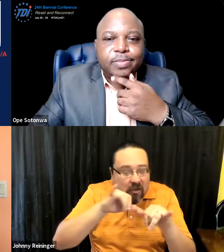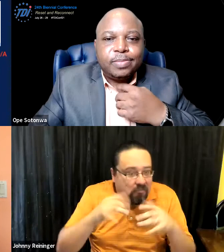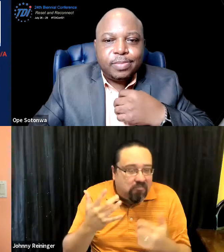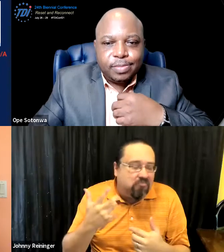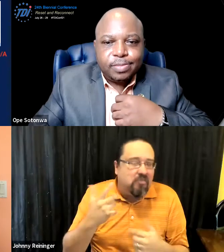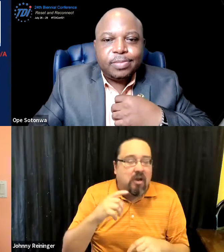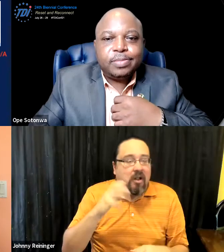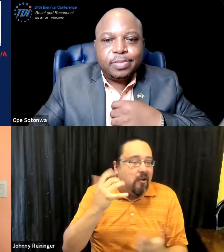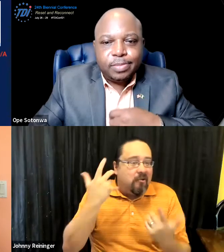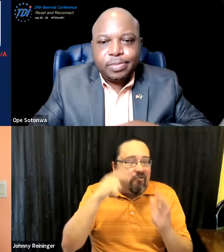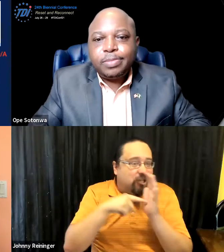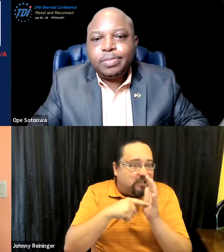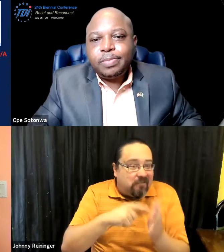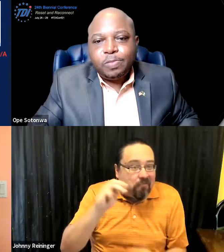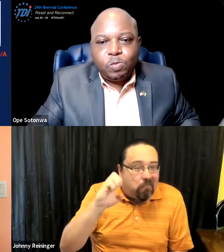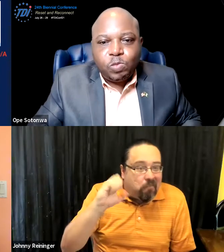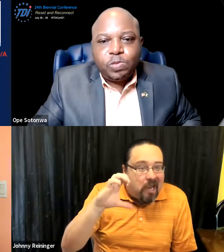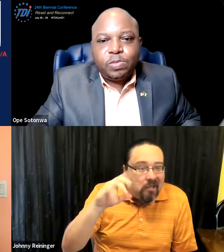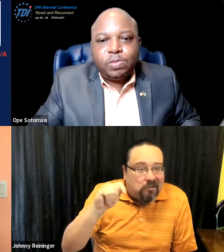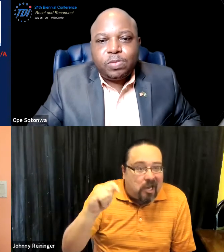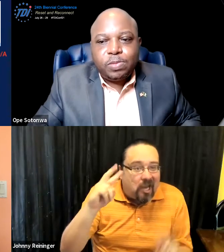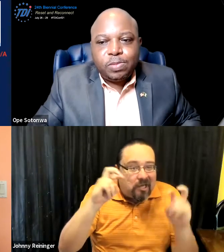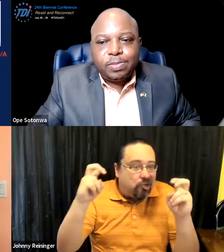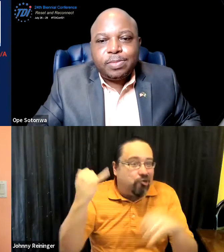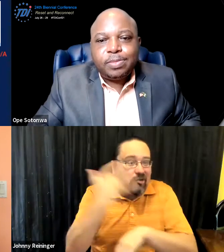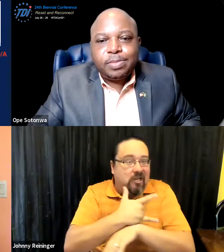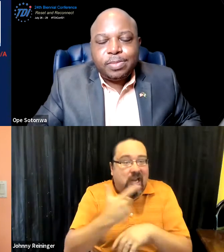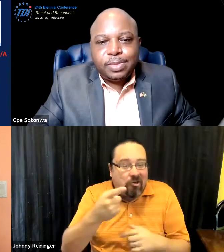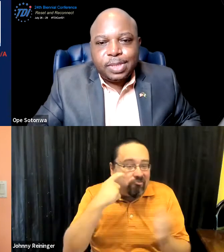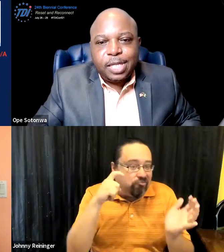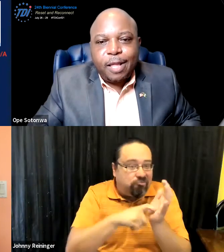it's, the issues are not similar for each tribe.